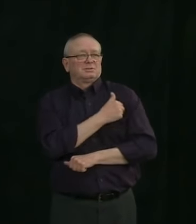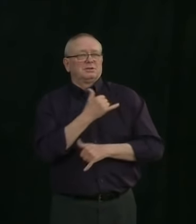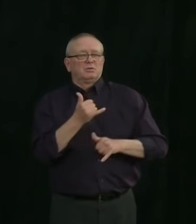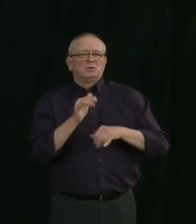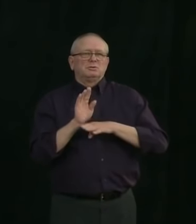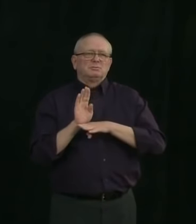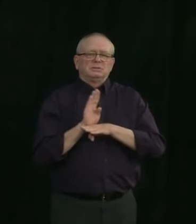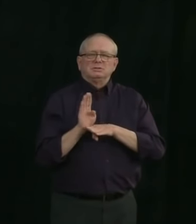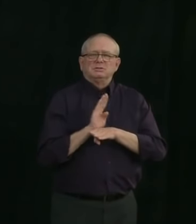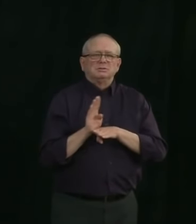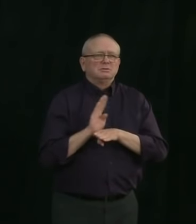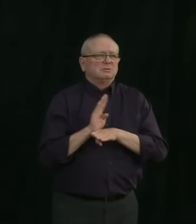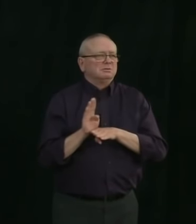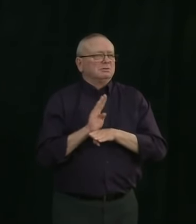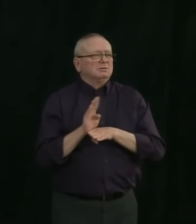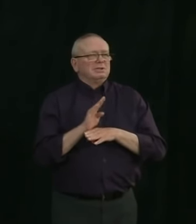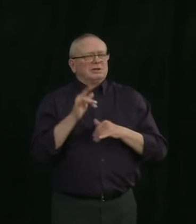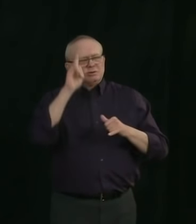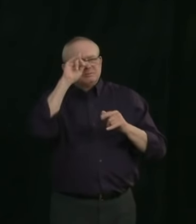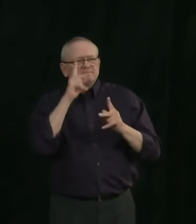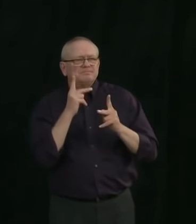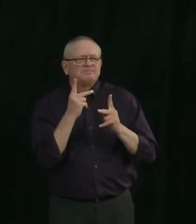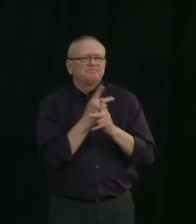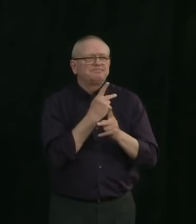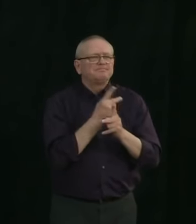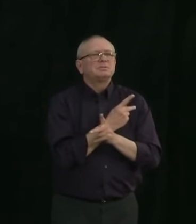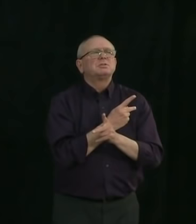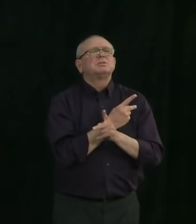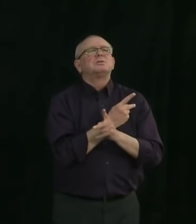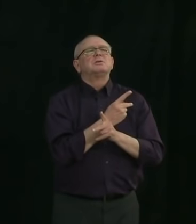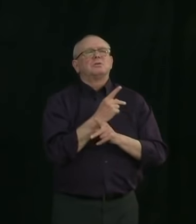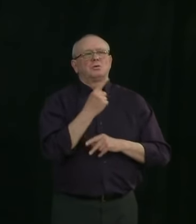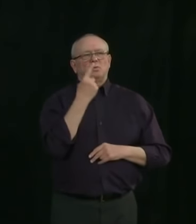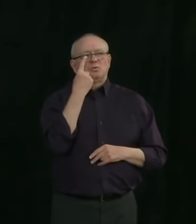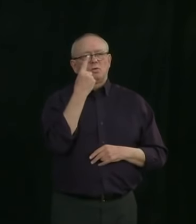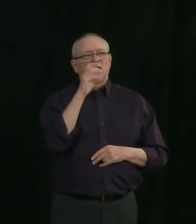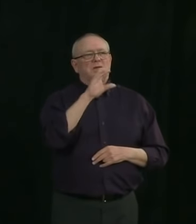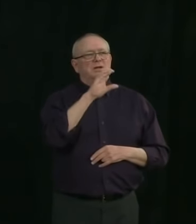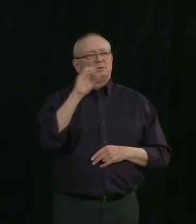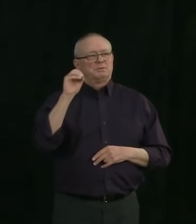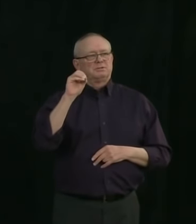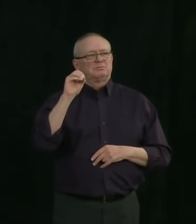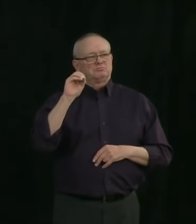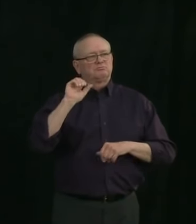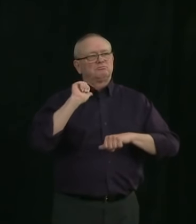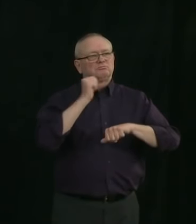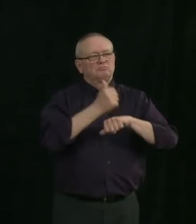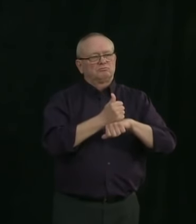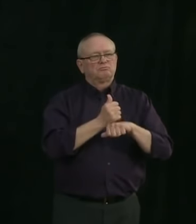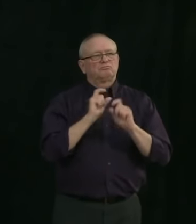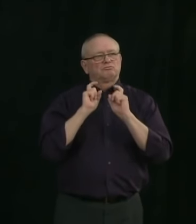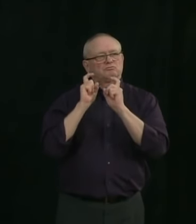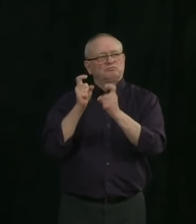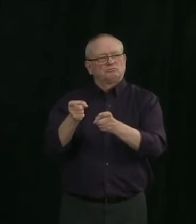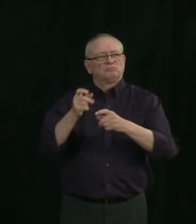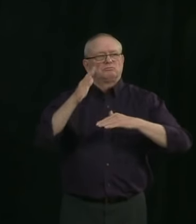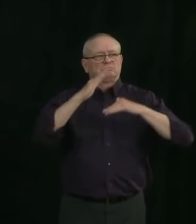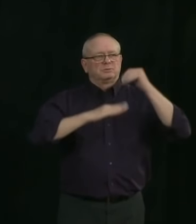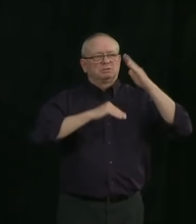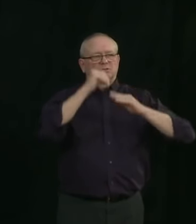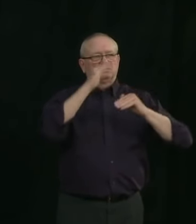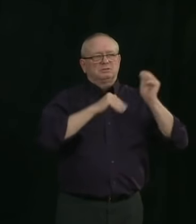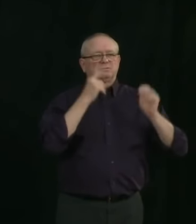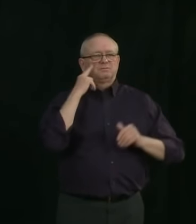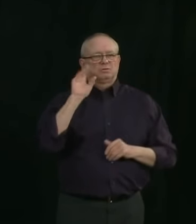A temporary structure has been donated by Sprung Structures that will quickly be constructed at the Peter Lougheed Centre